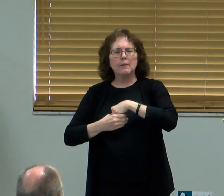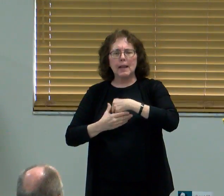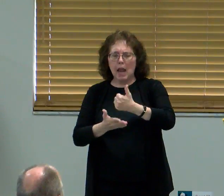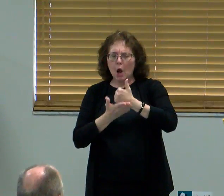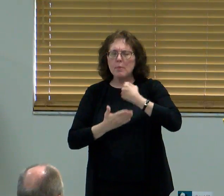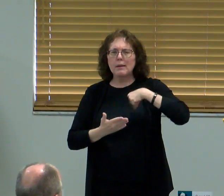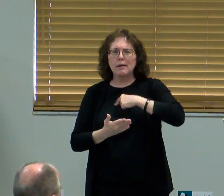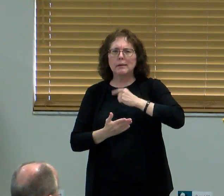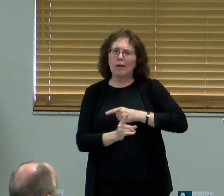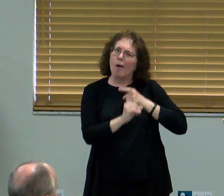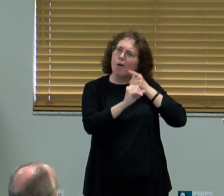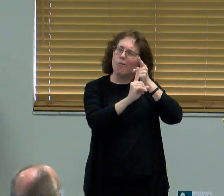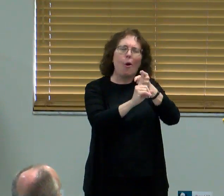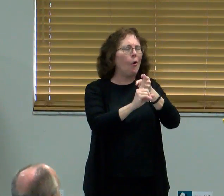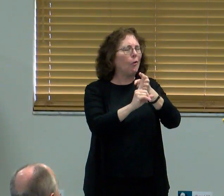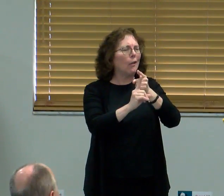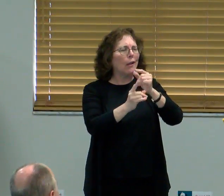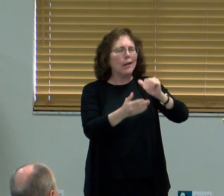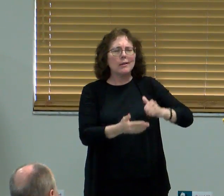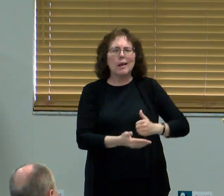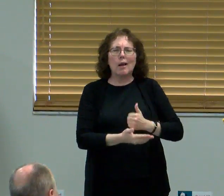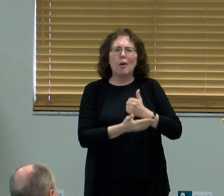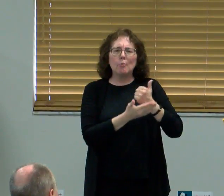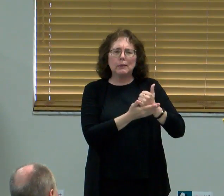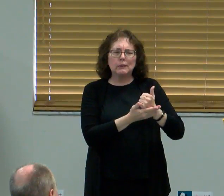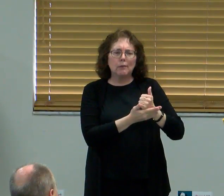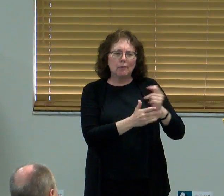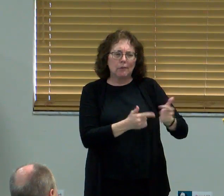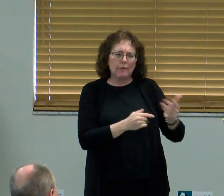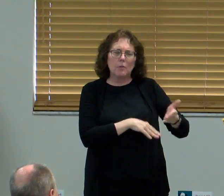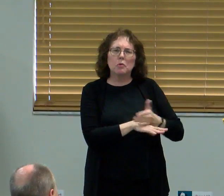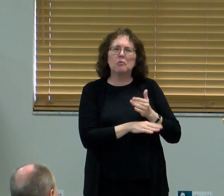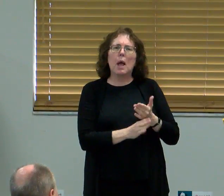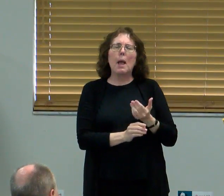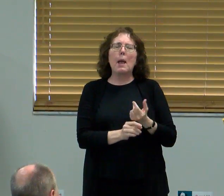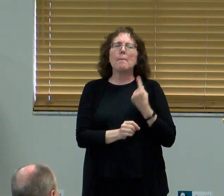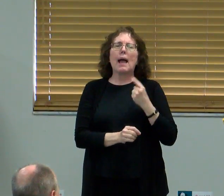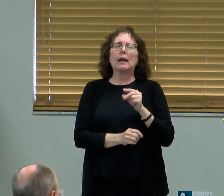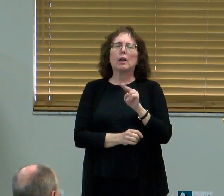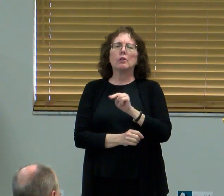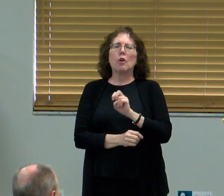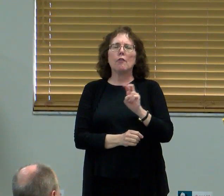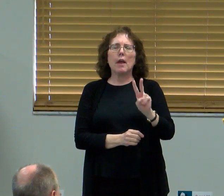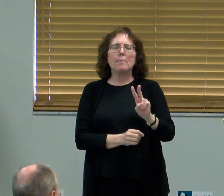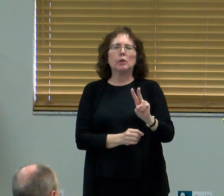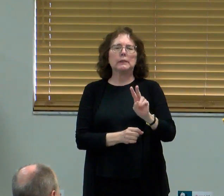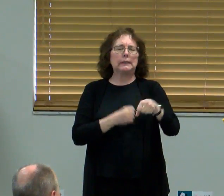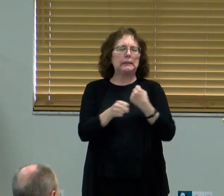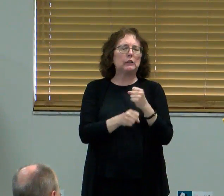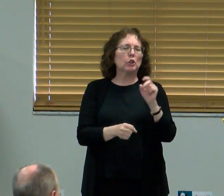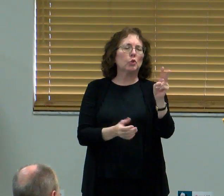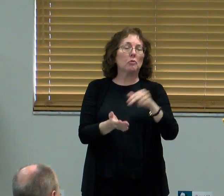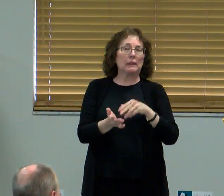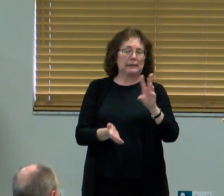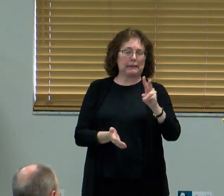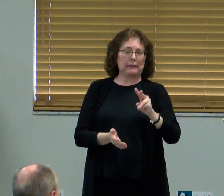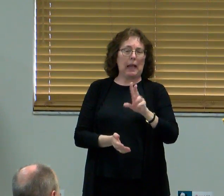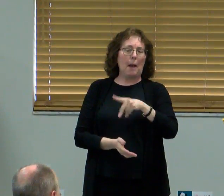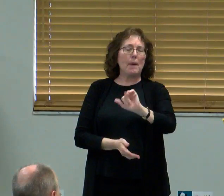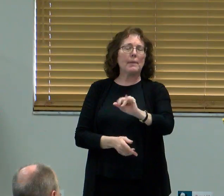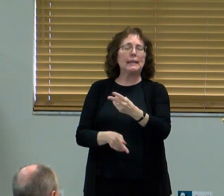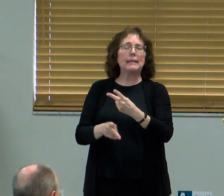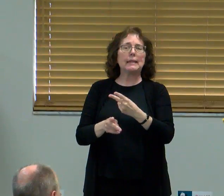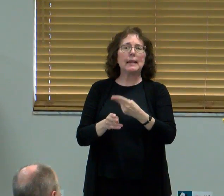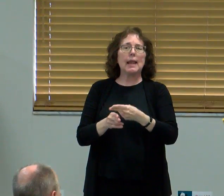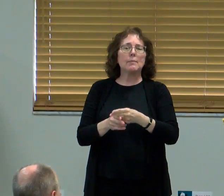our mission and making a difference in her life. Back in November of 2016, a puppy named